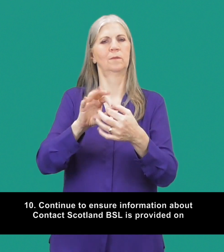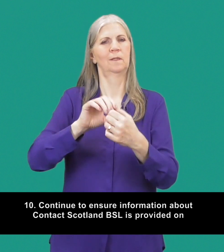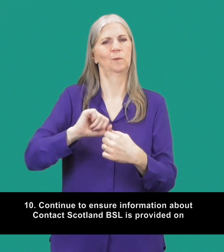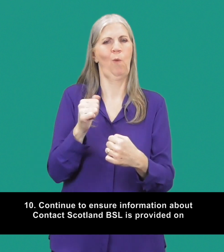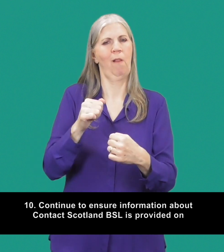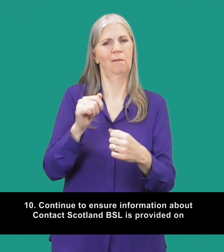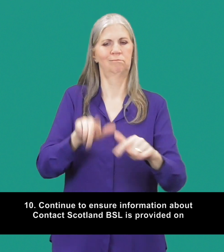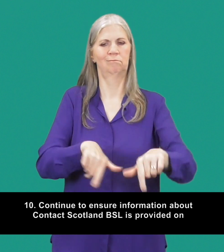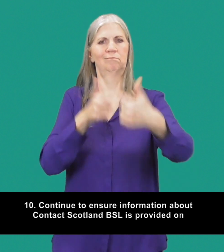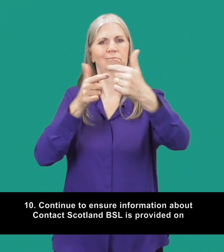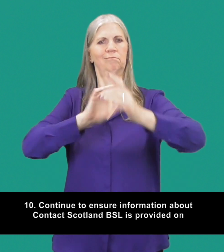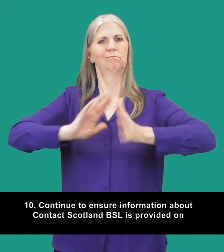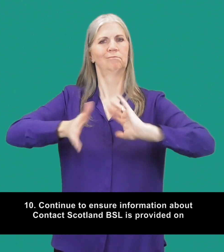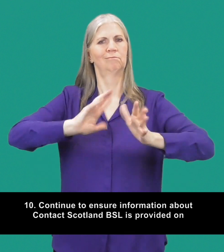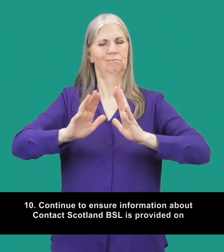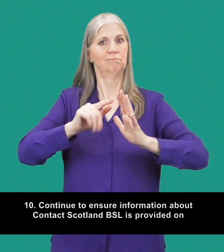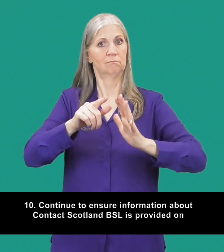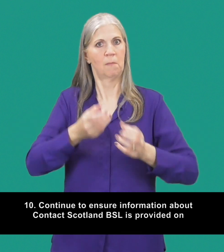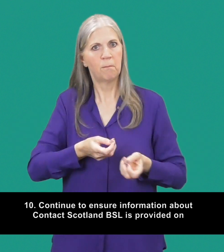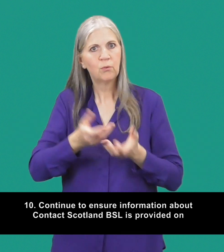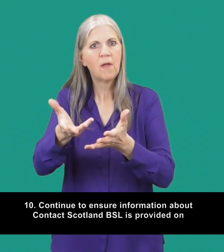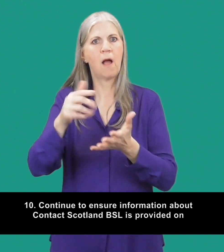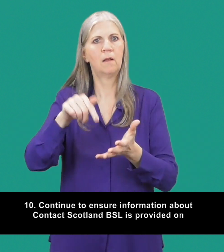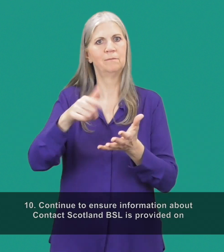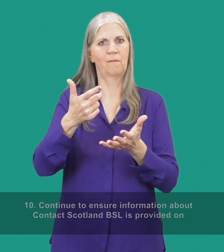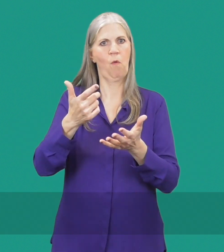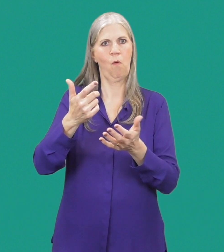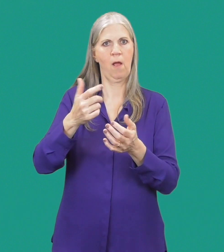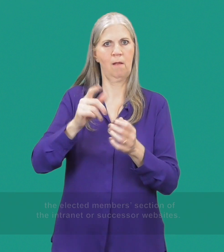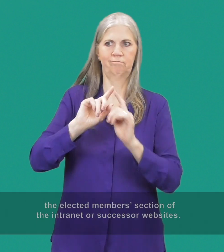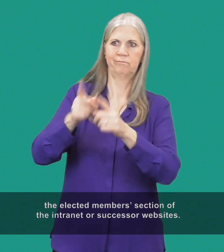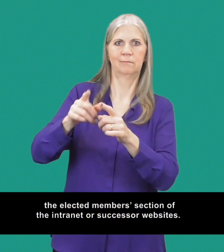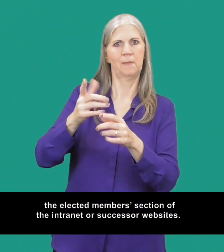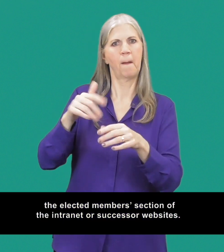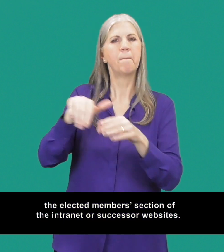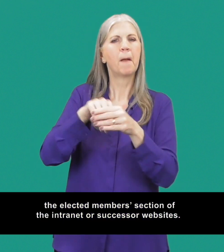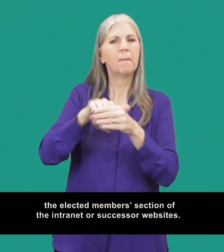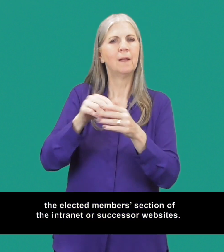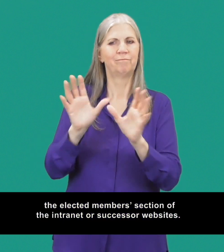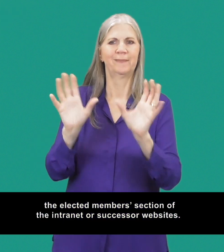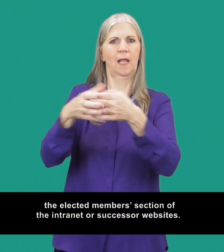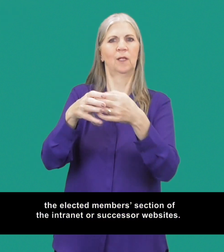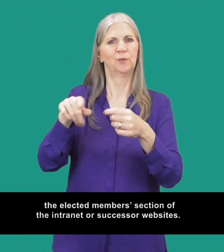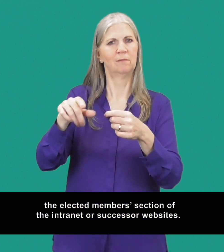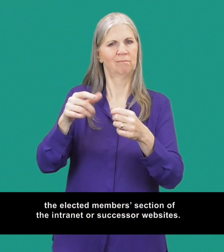provided on the elected members section of the intranet or successor websites.